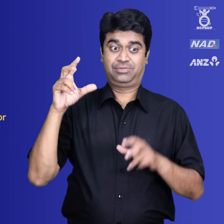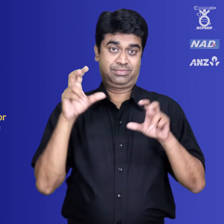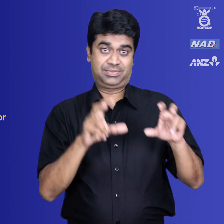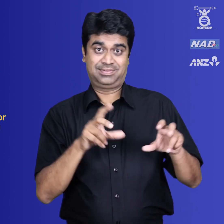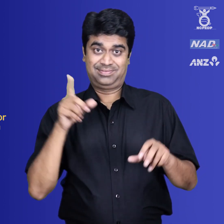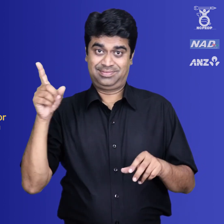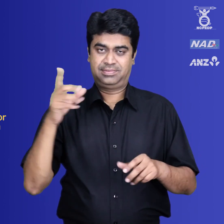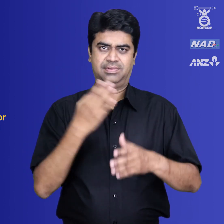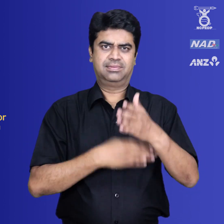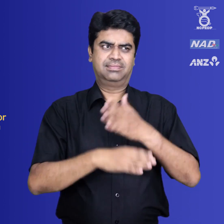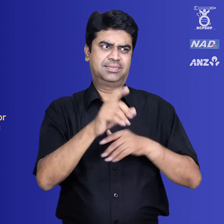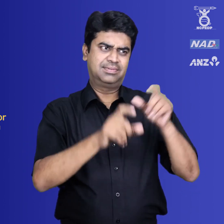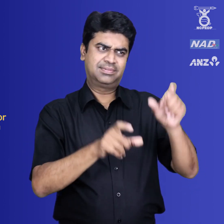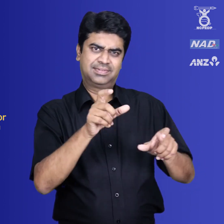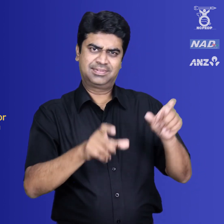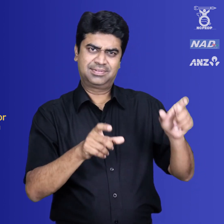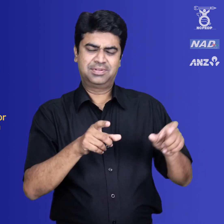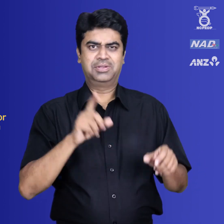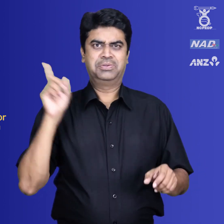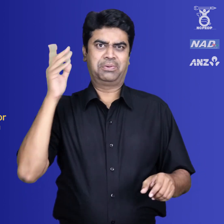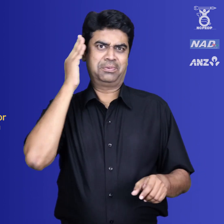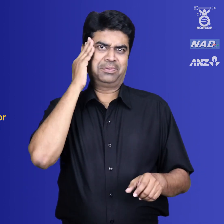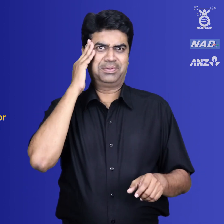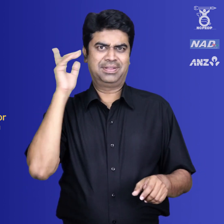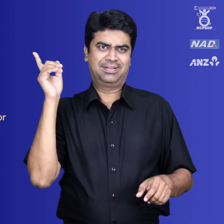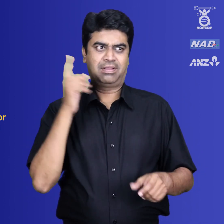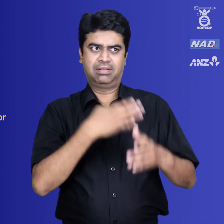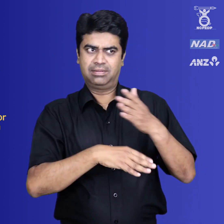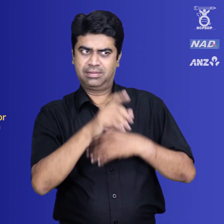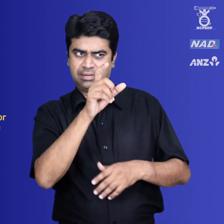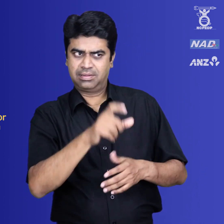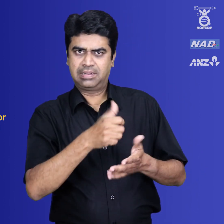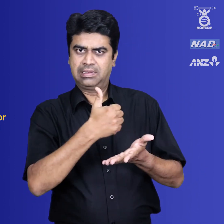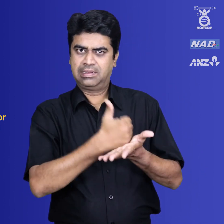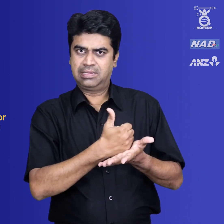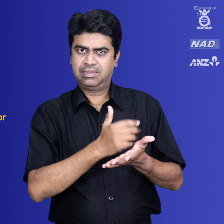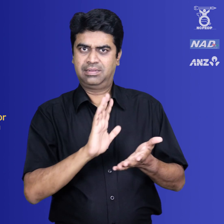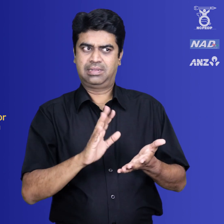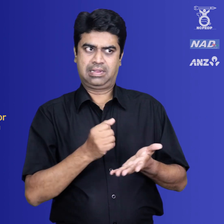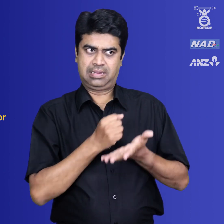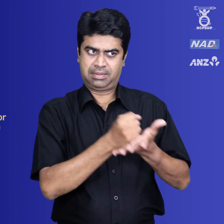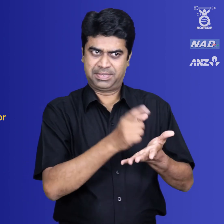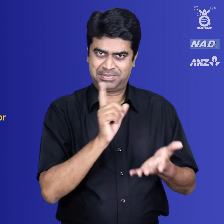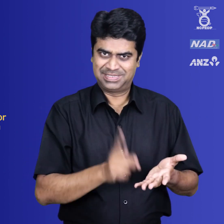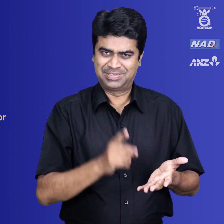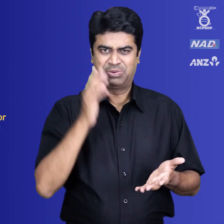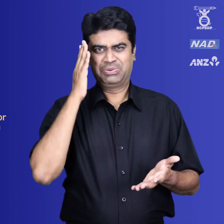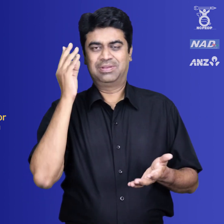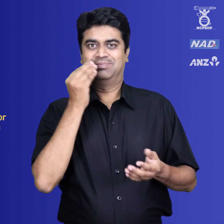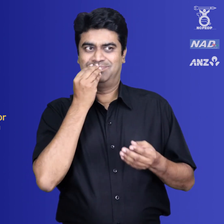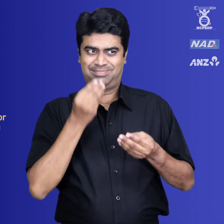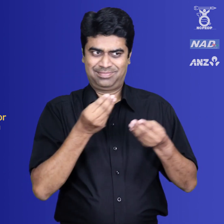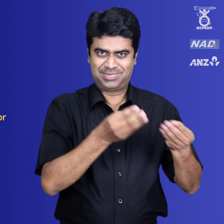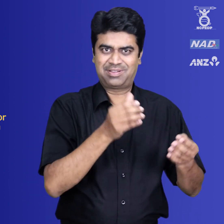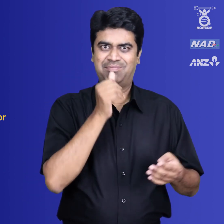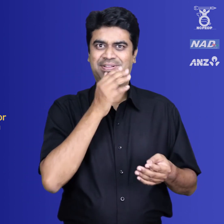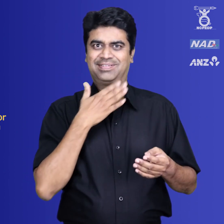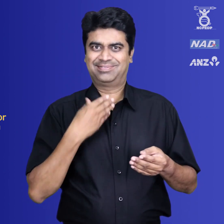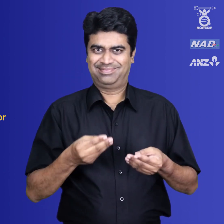Having the actual charge or control over a person with disability voluntarily or knowingly